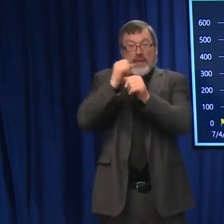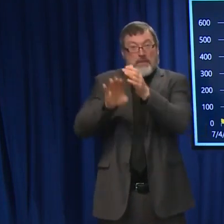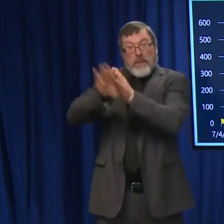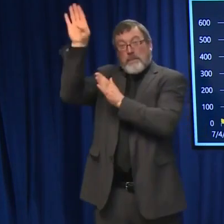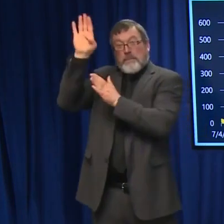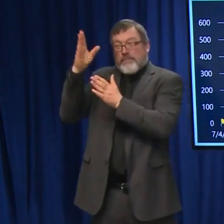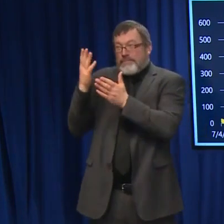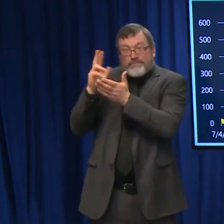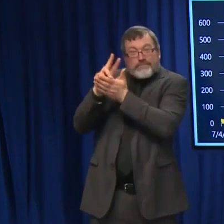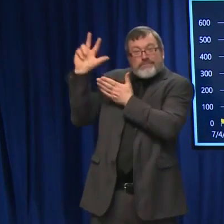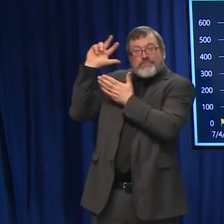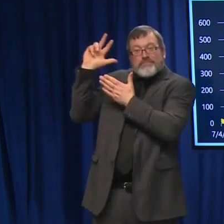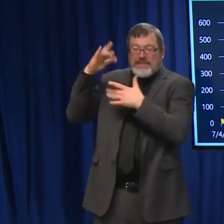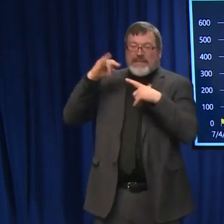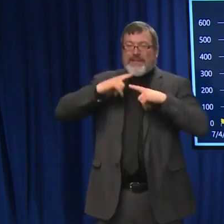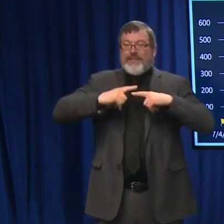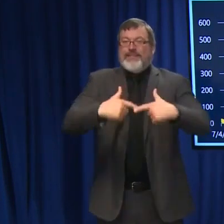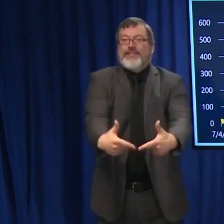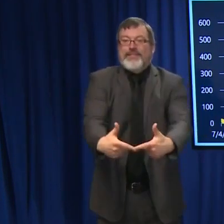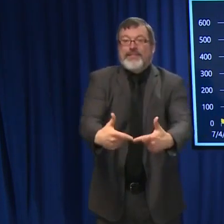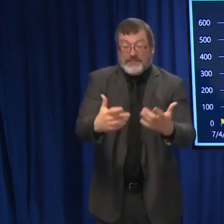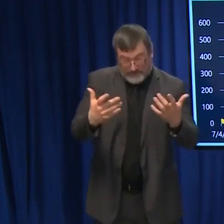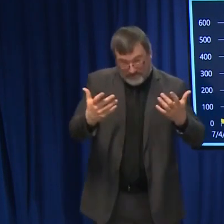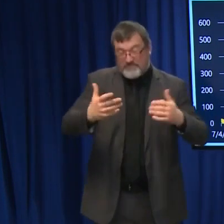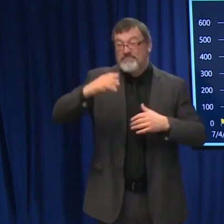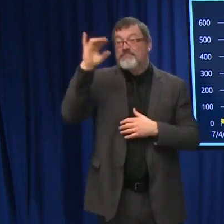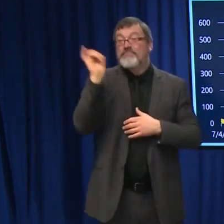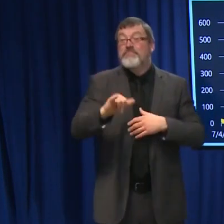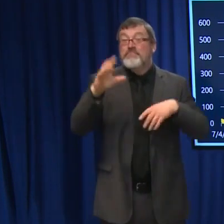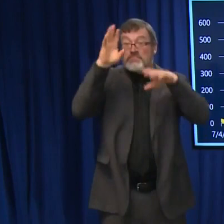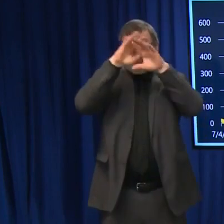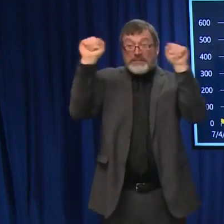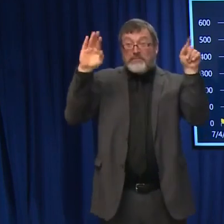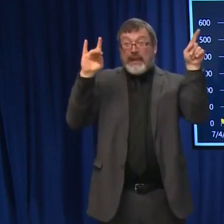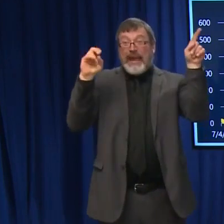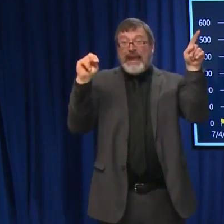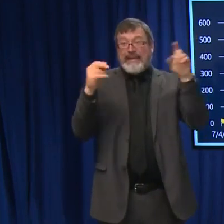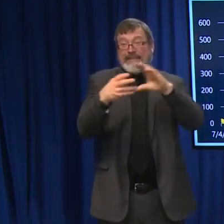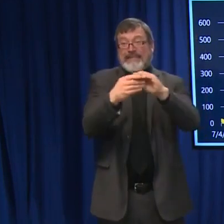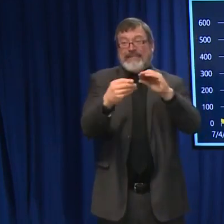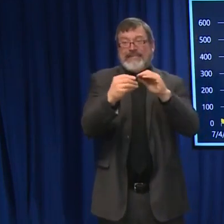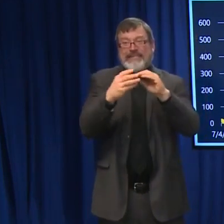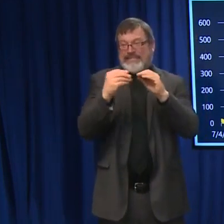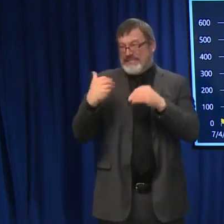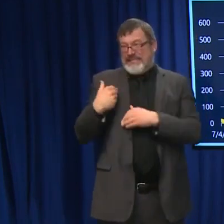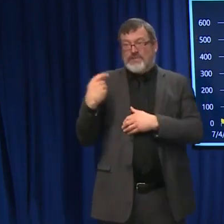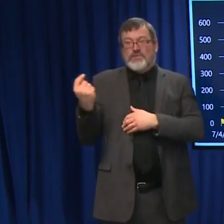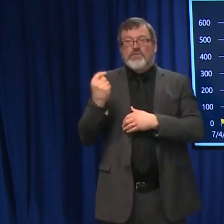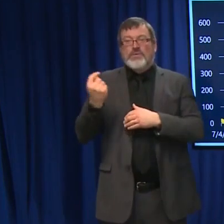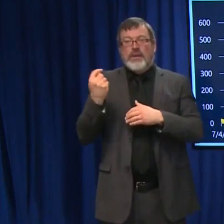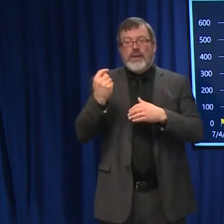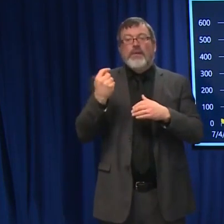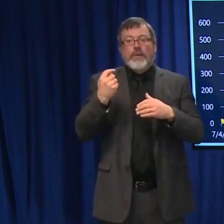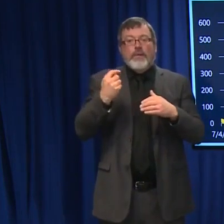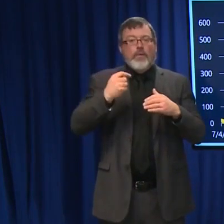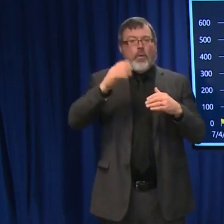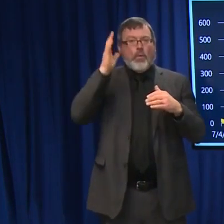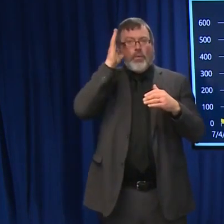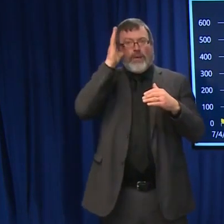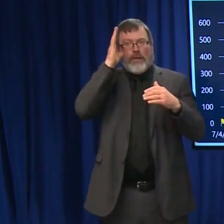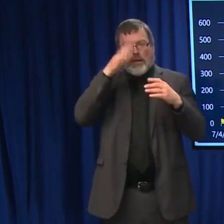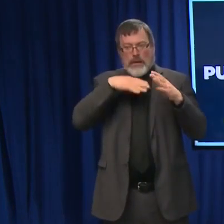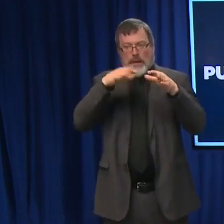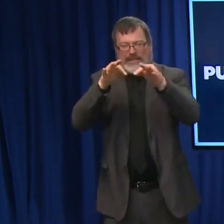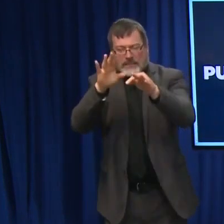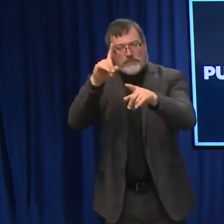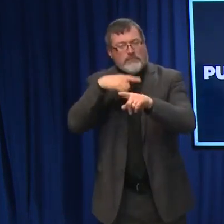yesterday and some of the tools and resources that we're seeing out of the federal government in just a bit. But before we get too far down that path, I'll ask Dr. Chan to come up and give us a public